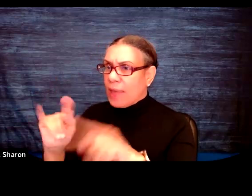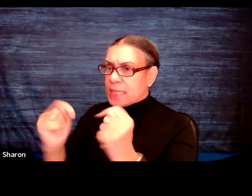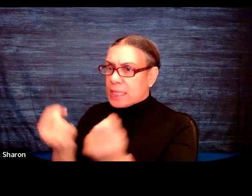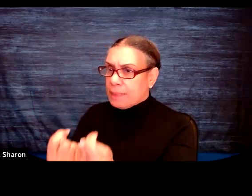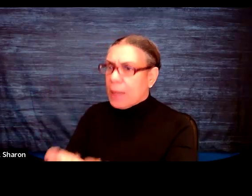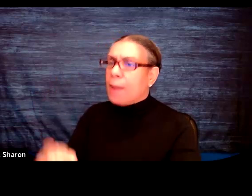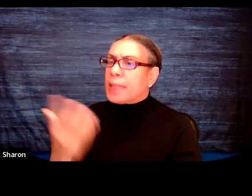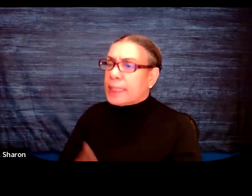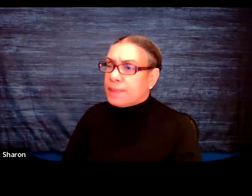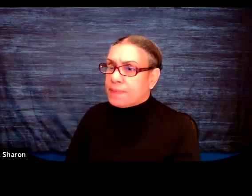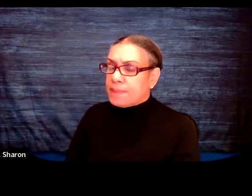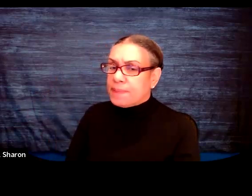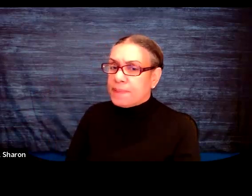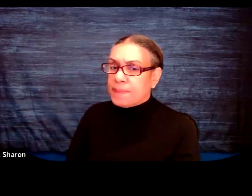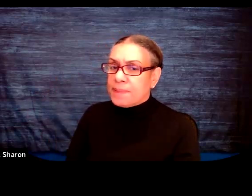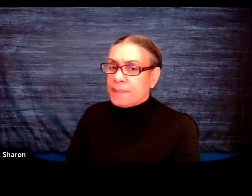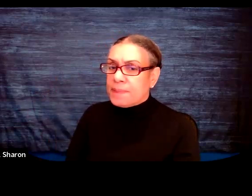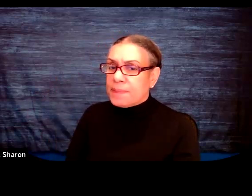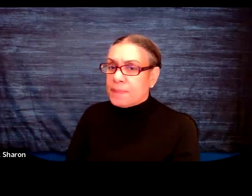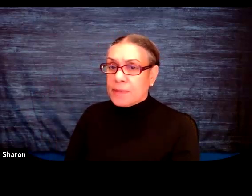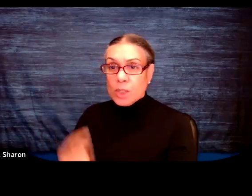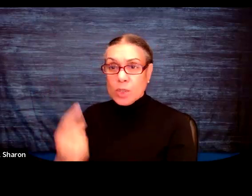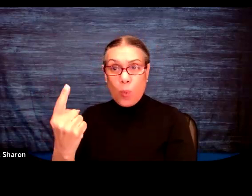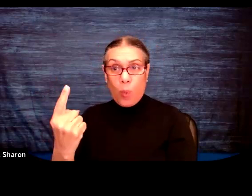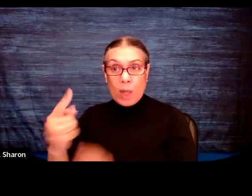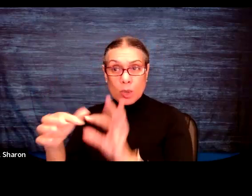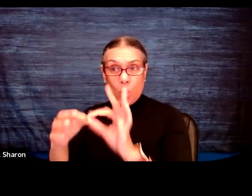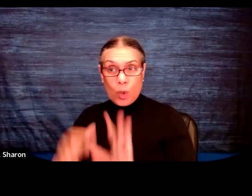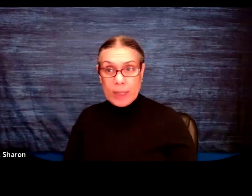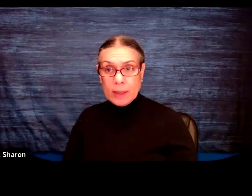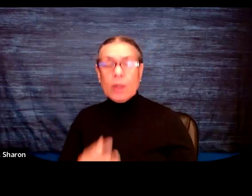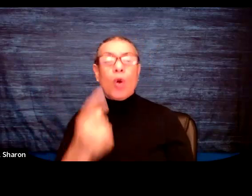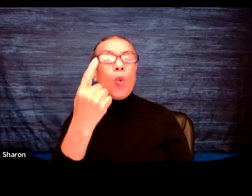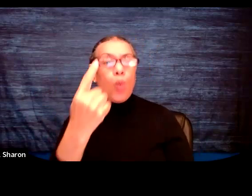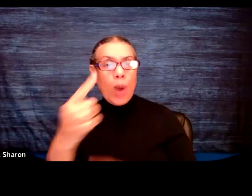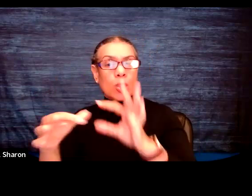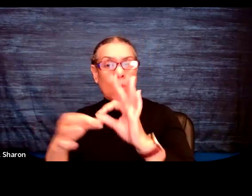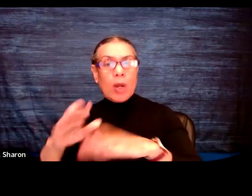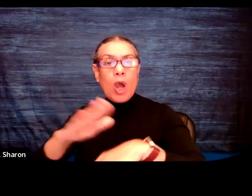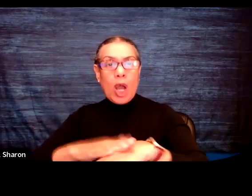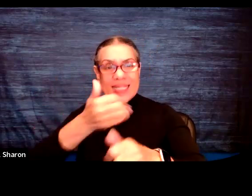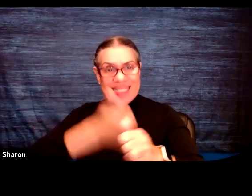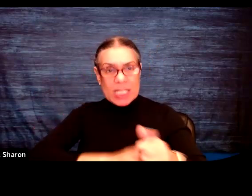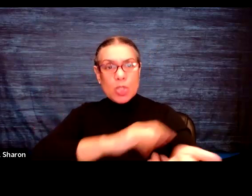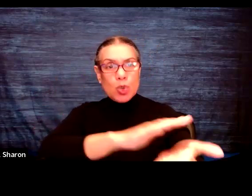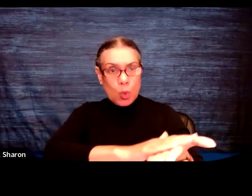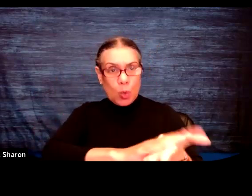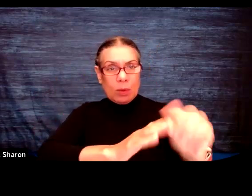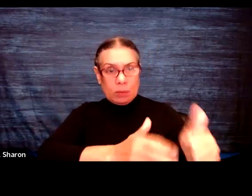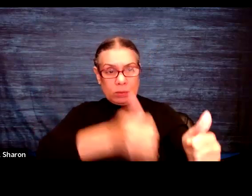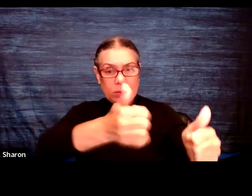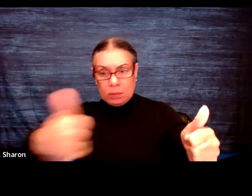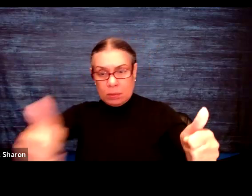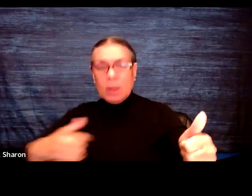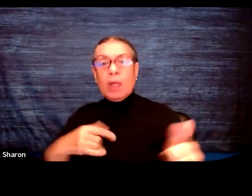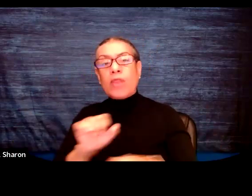solo coordinador? Yep. It's just one coordinator? So it's one coordinator per school, and they work with various